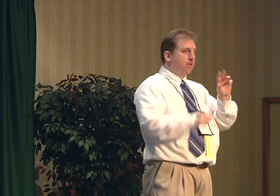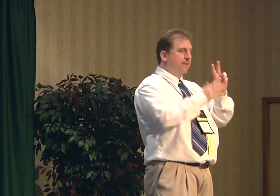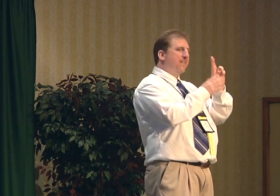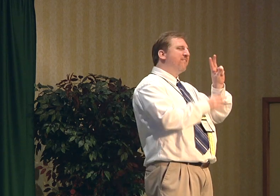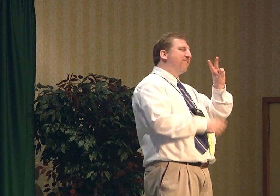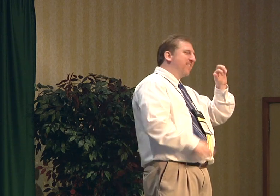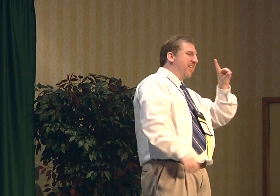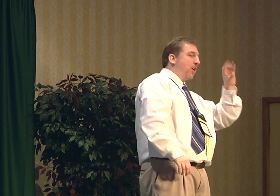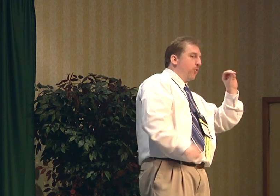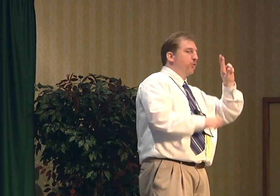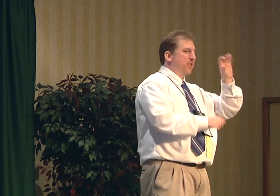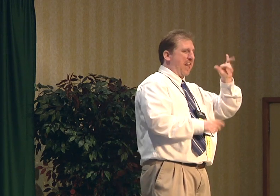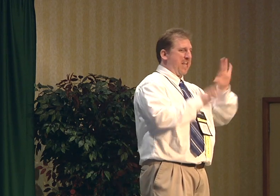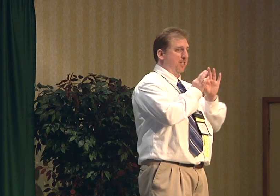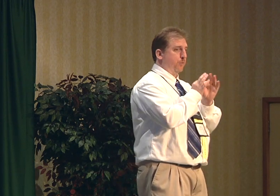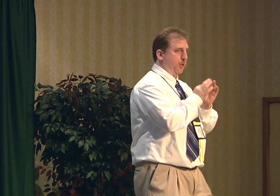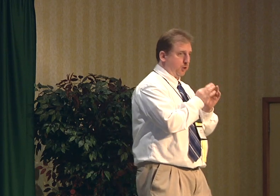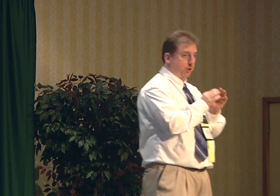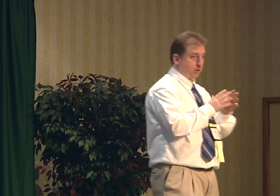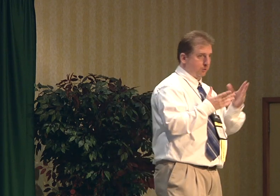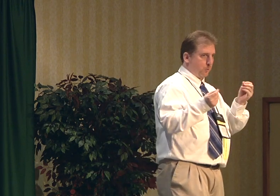to use VR, video remote interpreting,